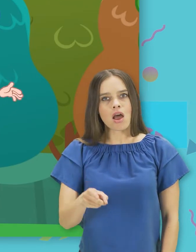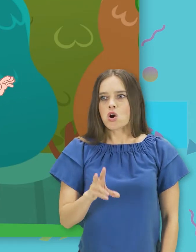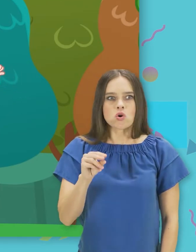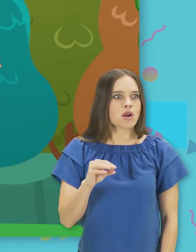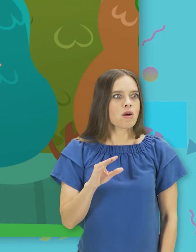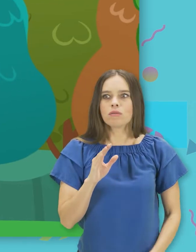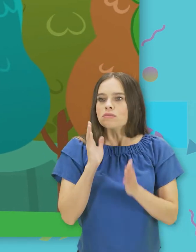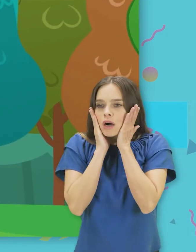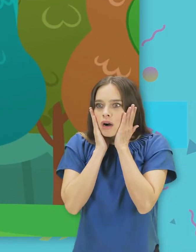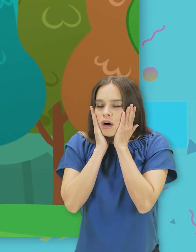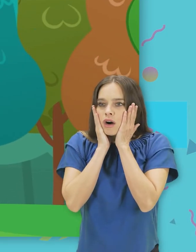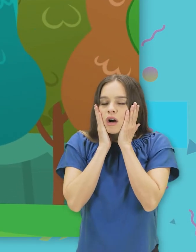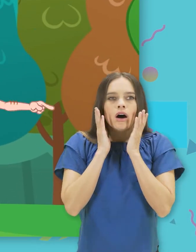no, Morphle, go over there